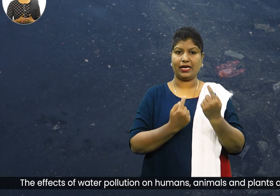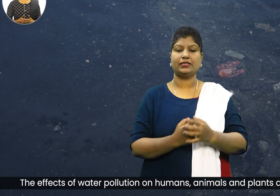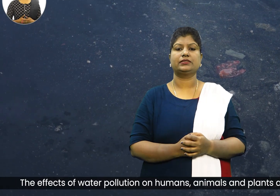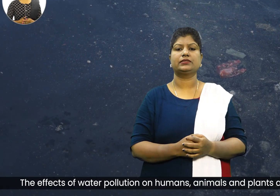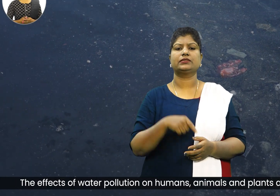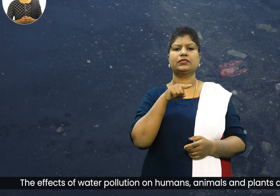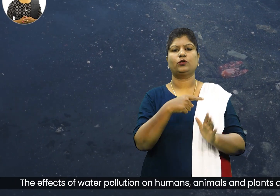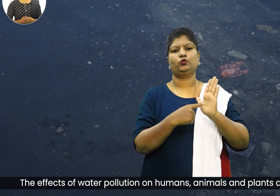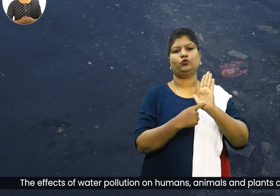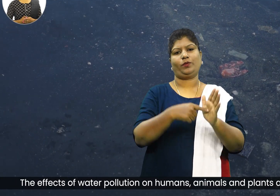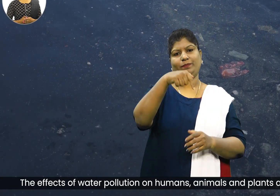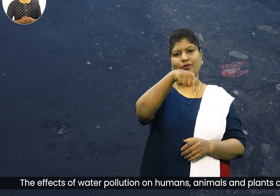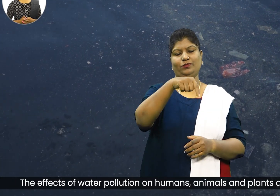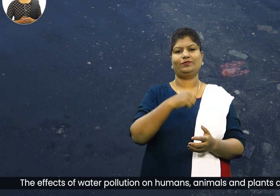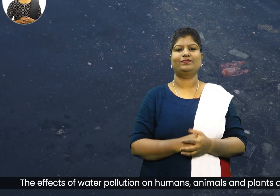are shown below.